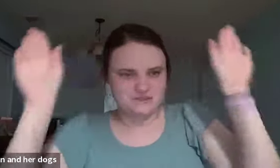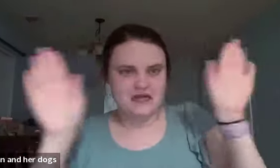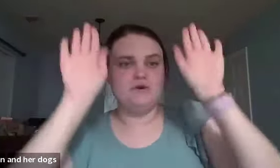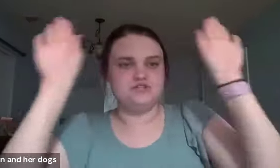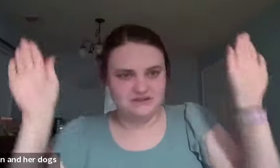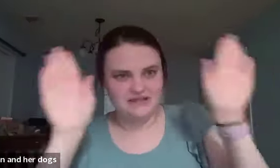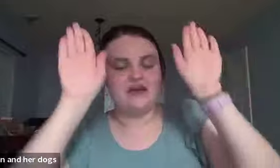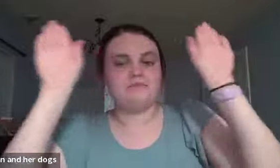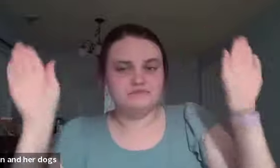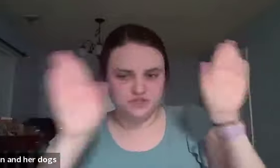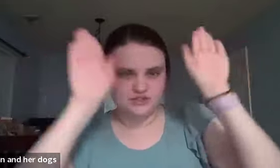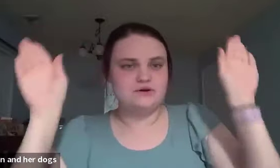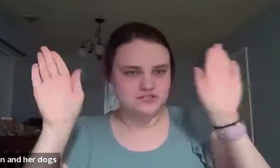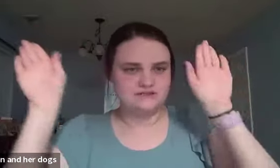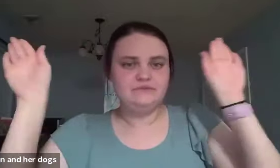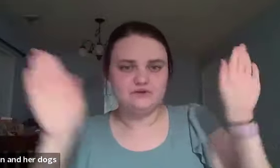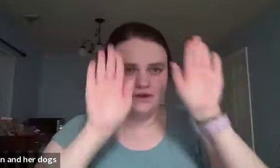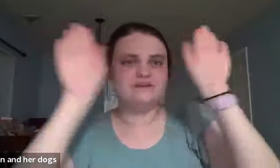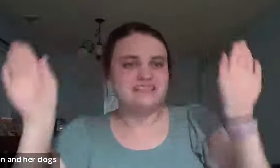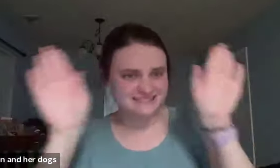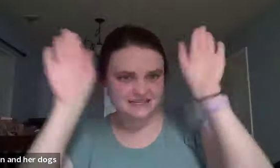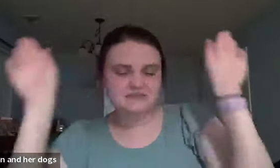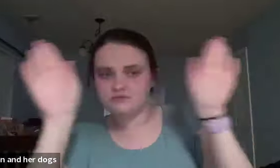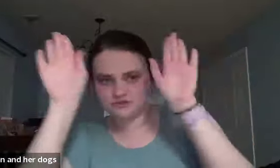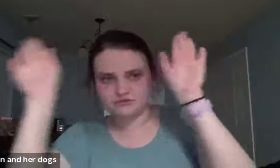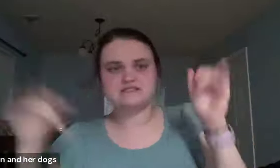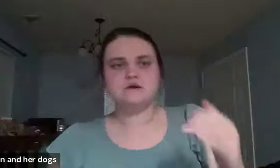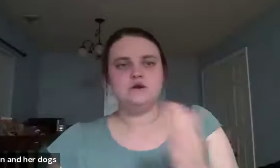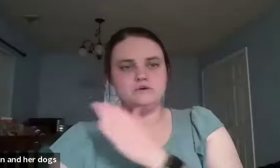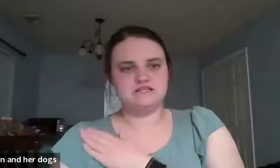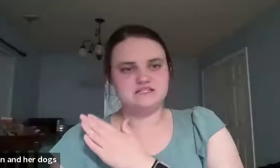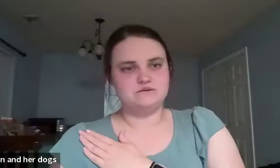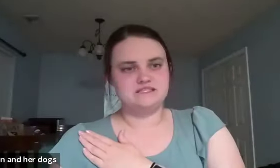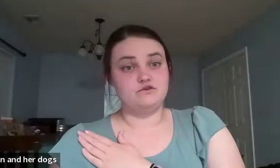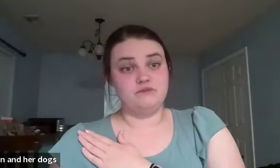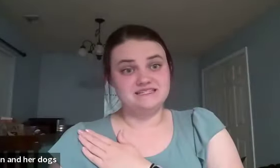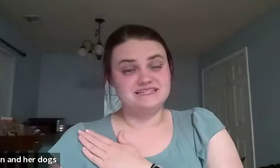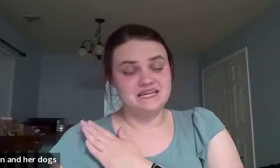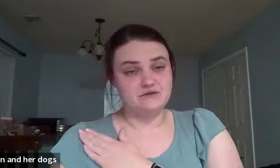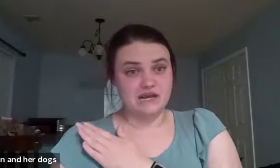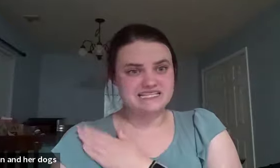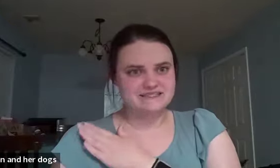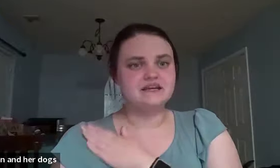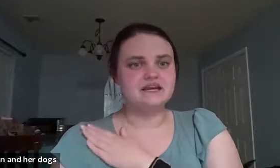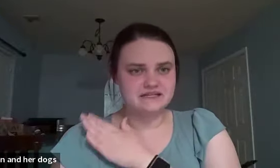that's where that motion of like that circular motion goes from, is that Sunday of like rejoice. Whereas this one's like for resting, day of rest kind of